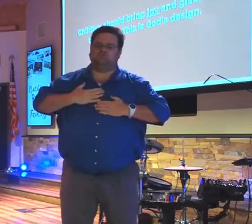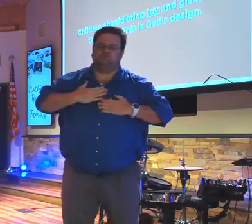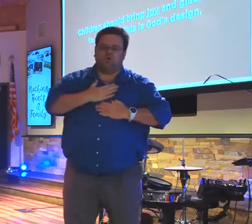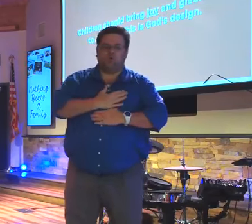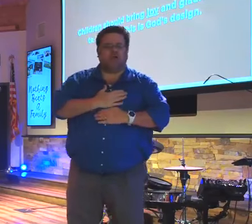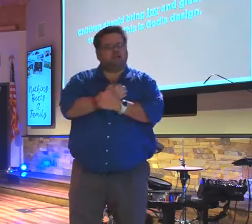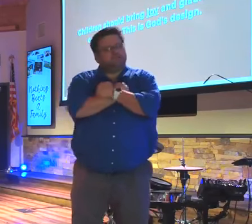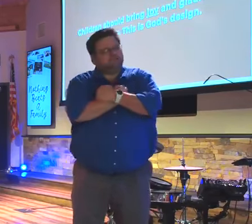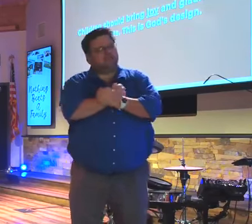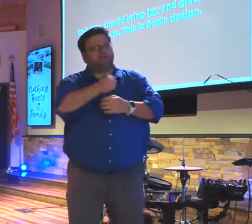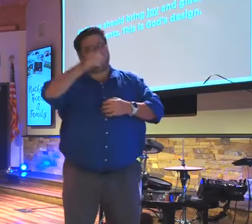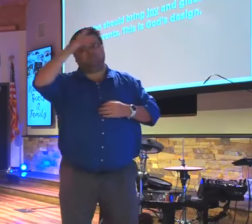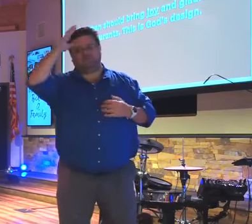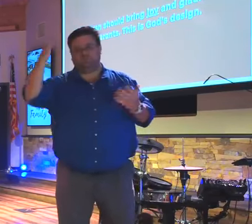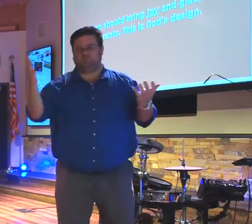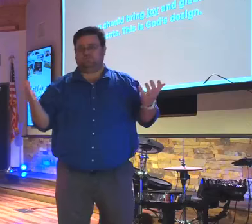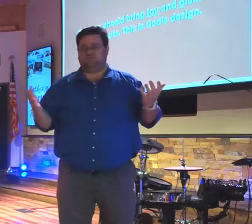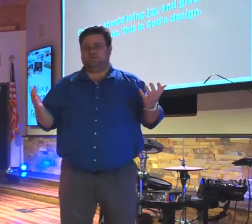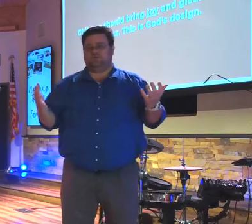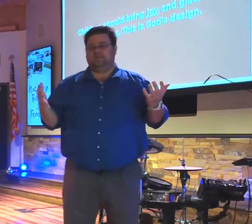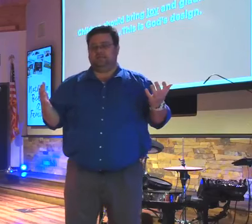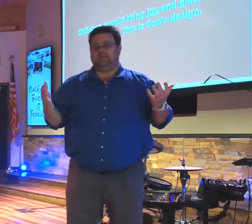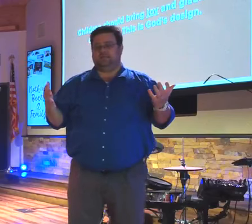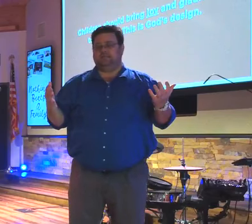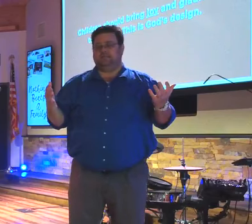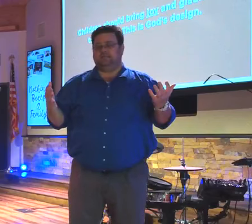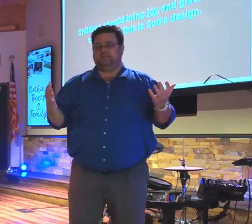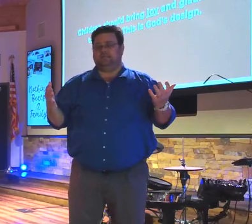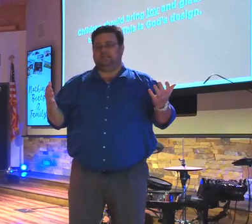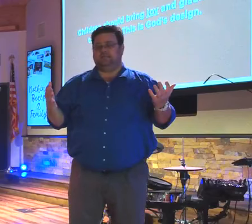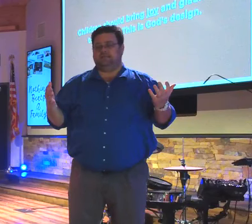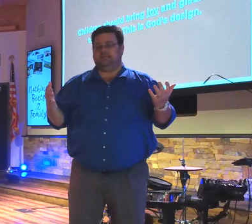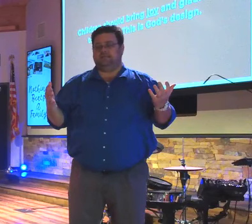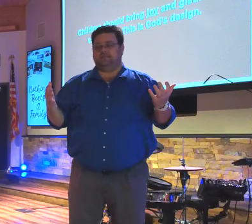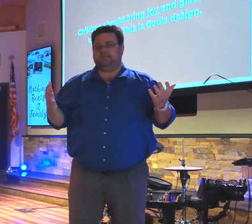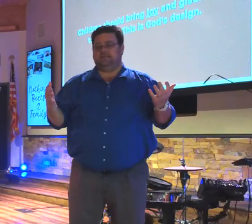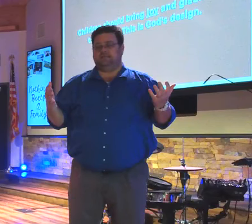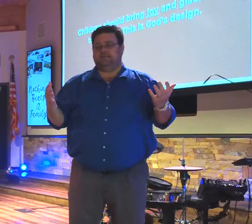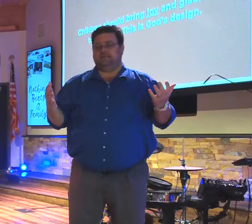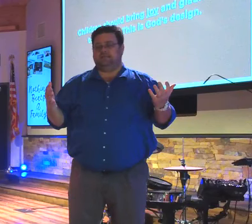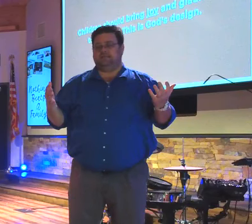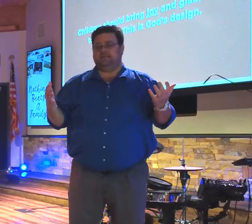embraced fatherhood. I just really...